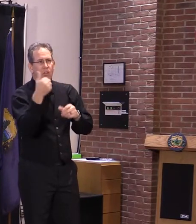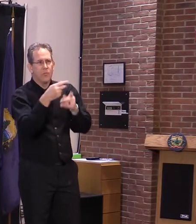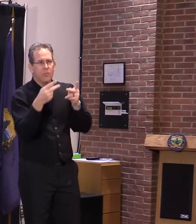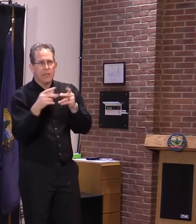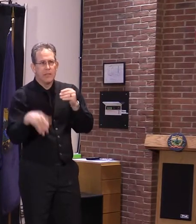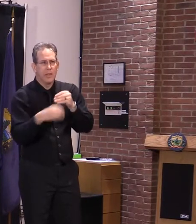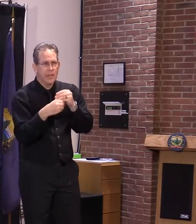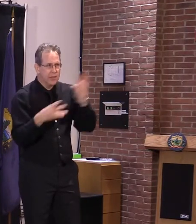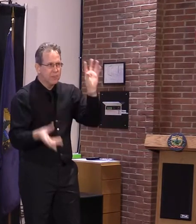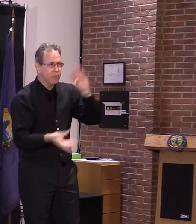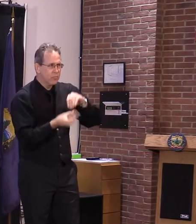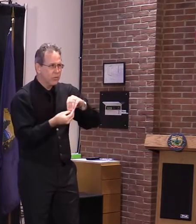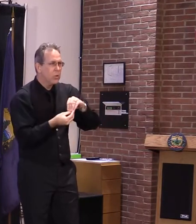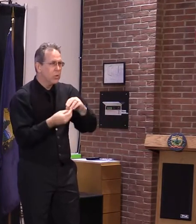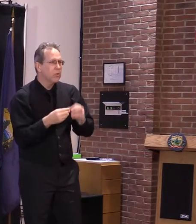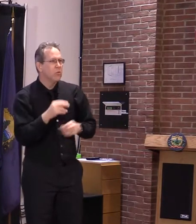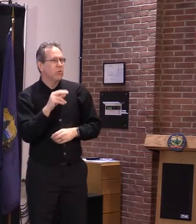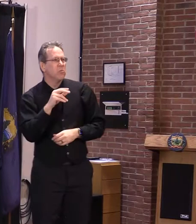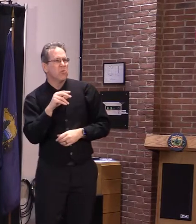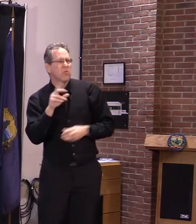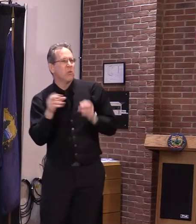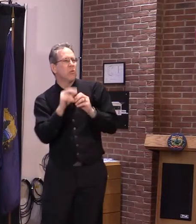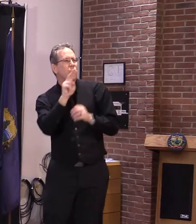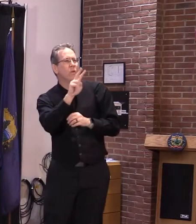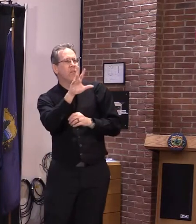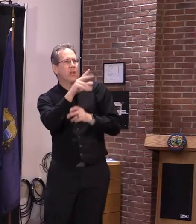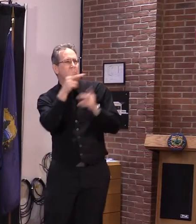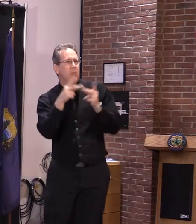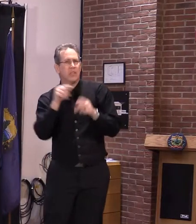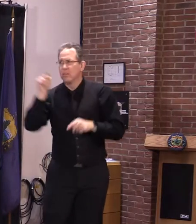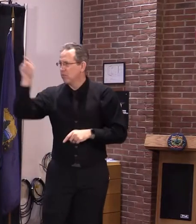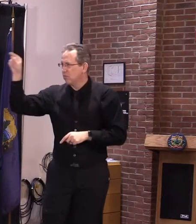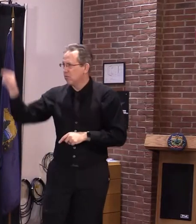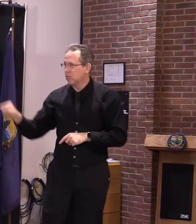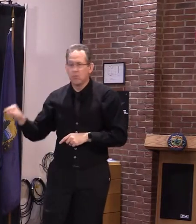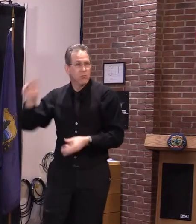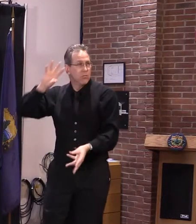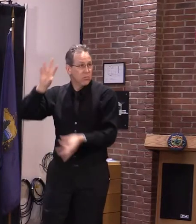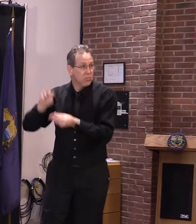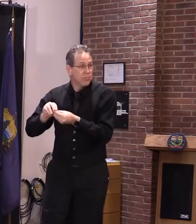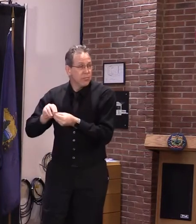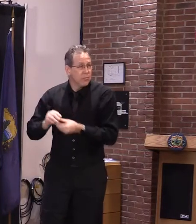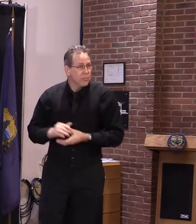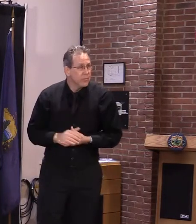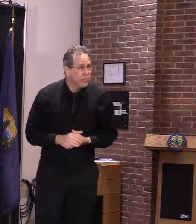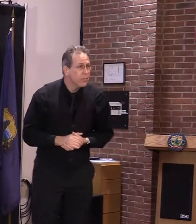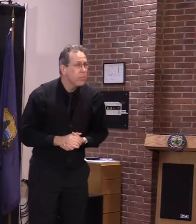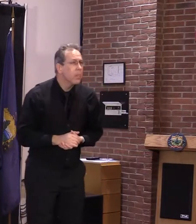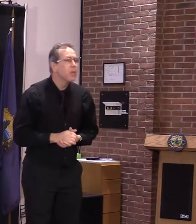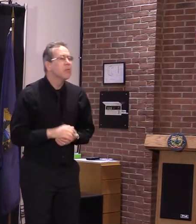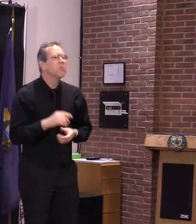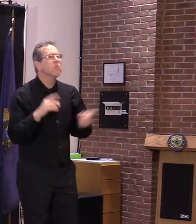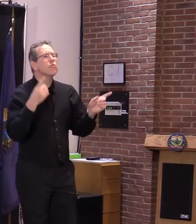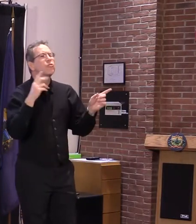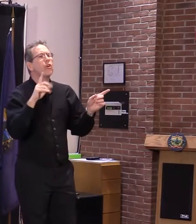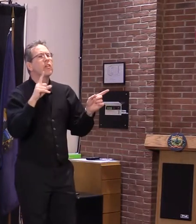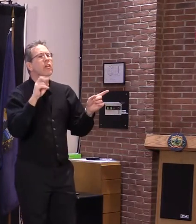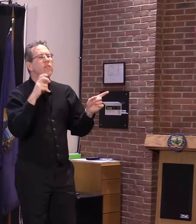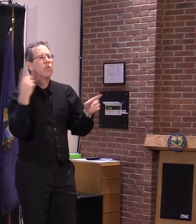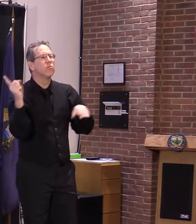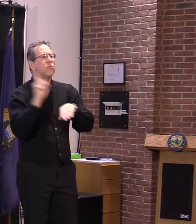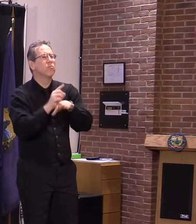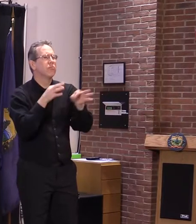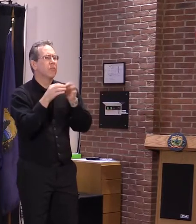outbreaks and 325 active cases associated with those outbreaks, and I think Dr. Levine will have a little bit more information on